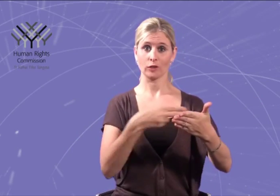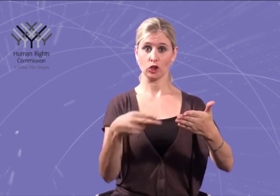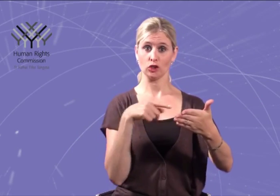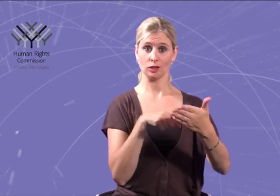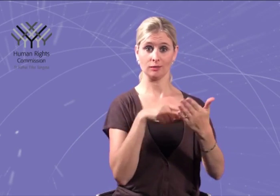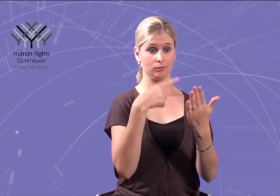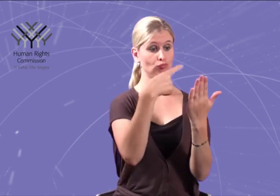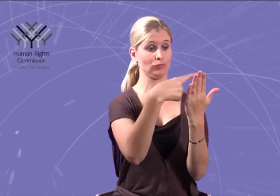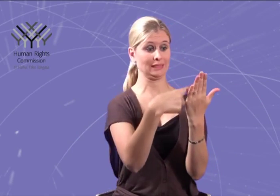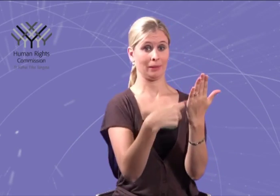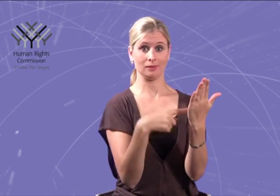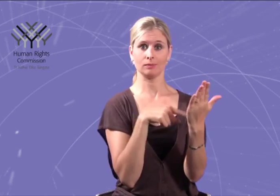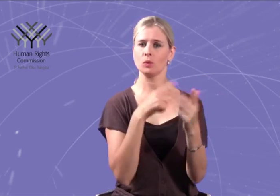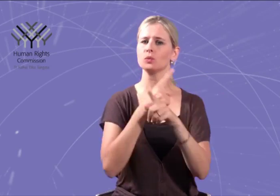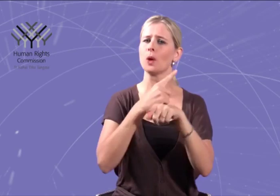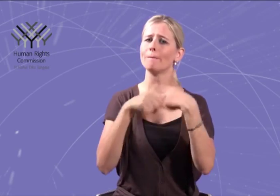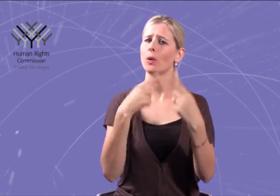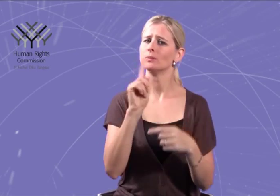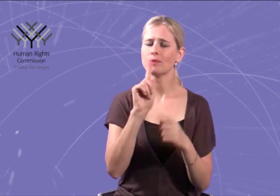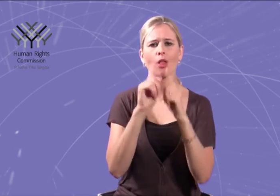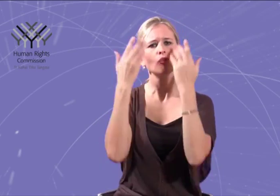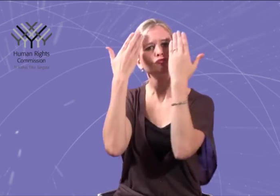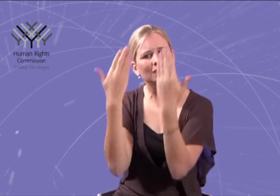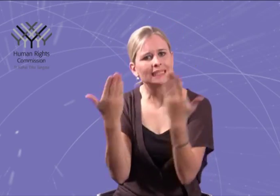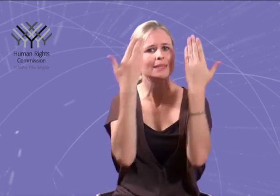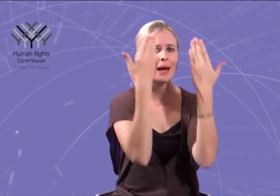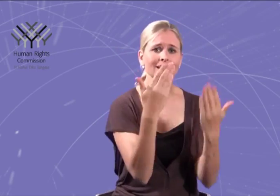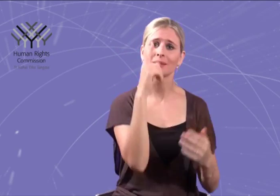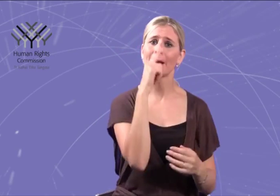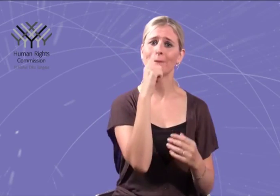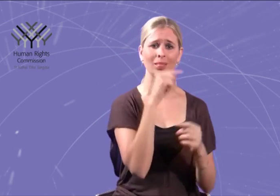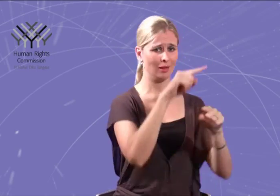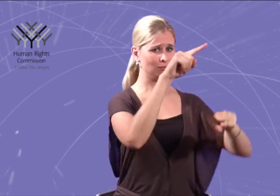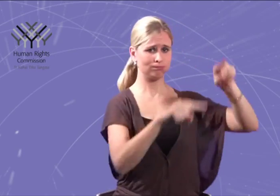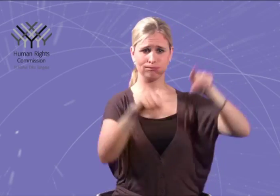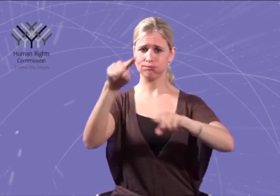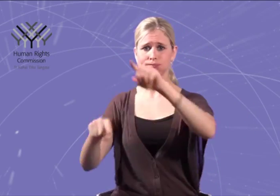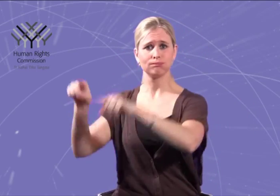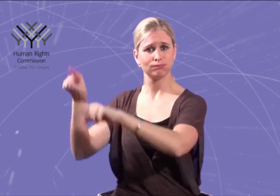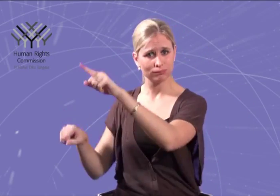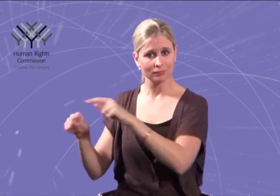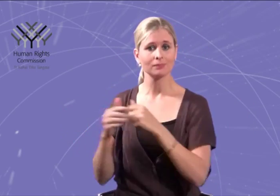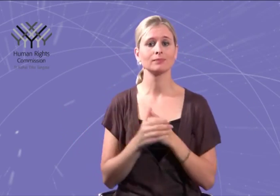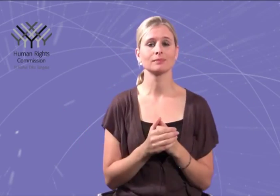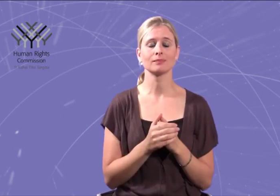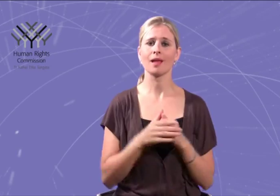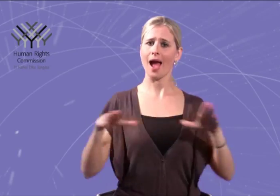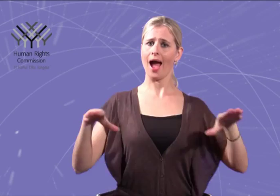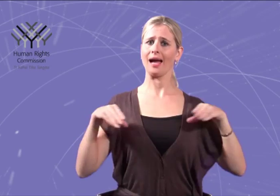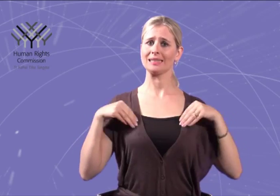Everyone is different. The Convention's principles are based on respecting differences